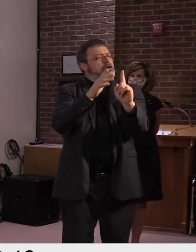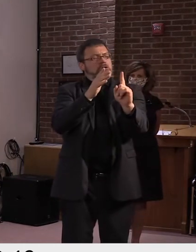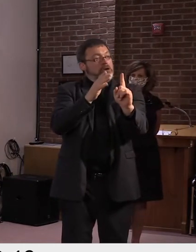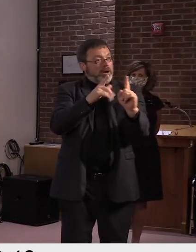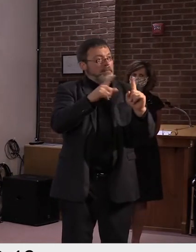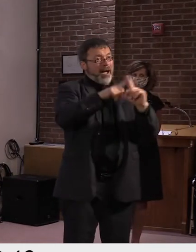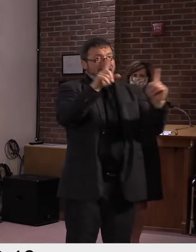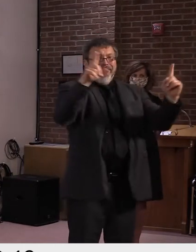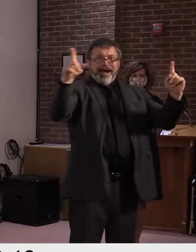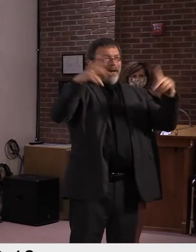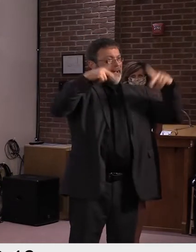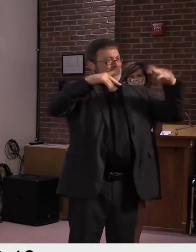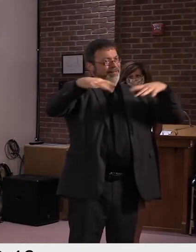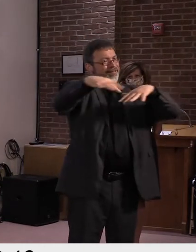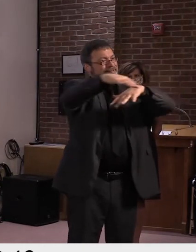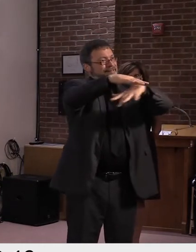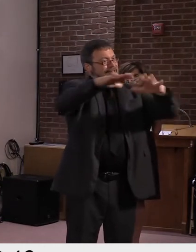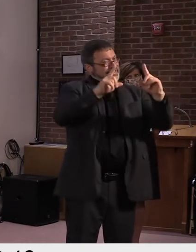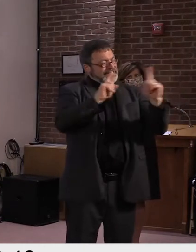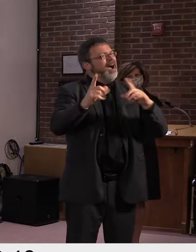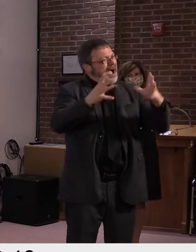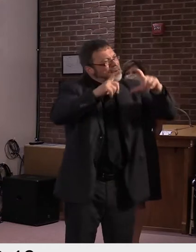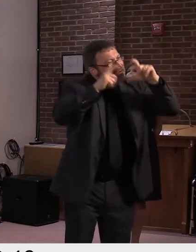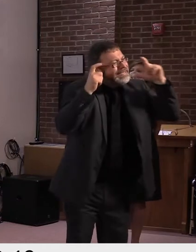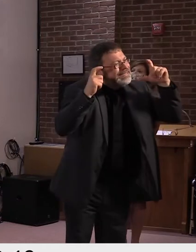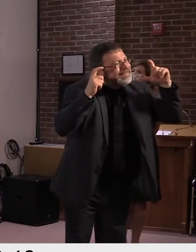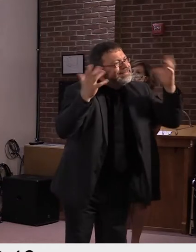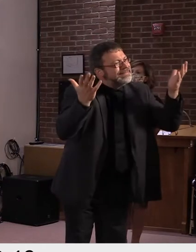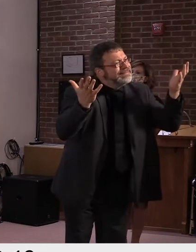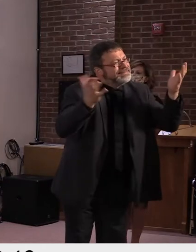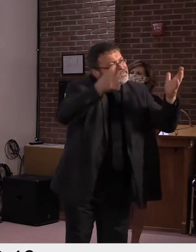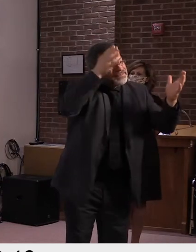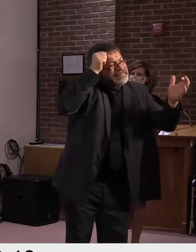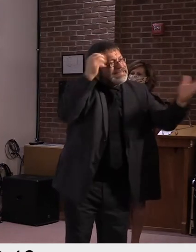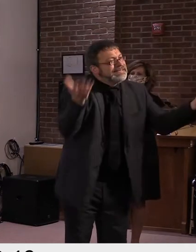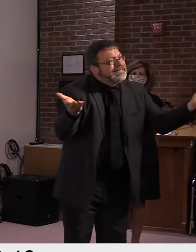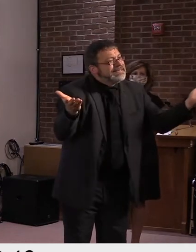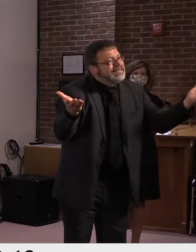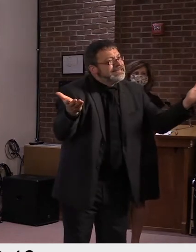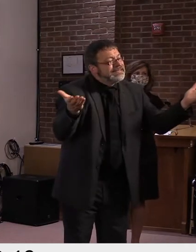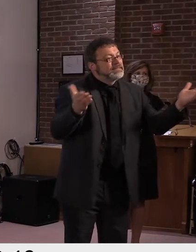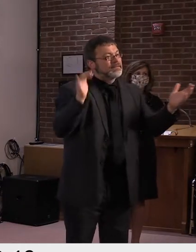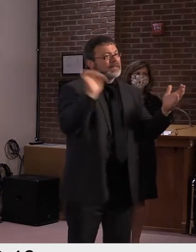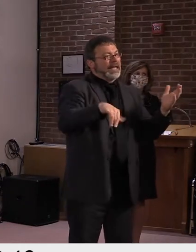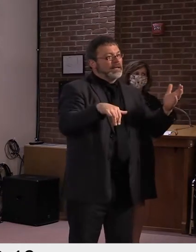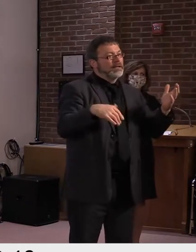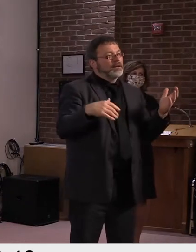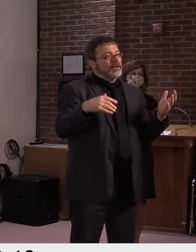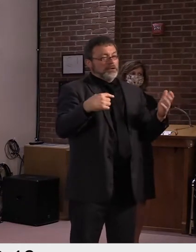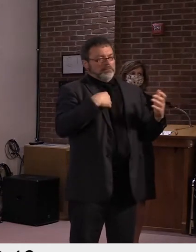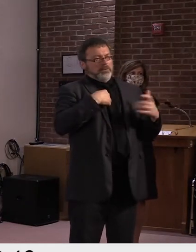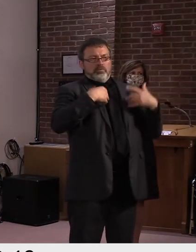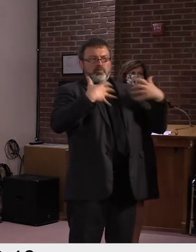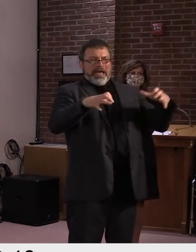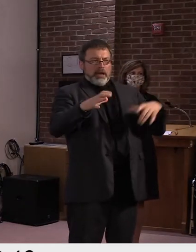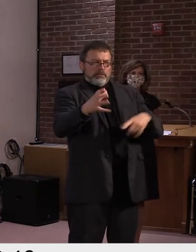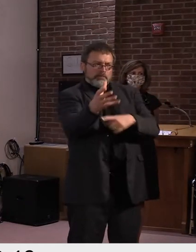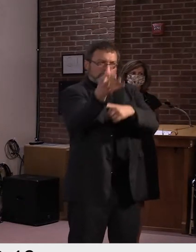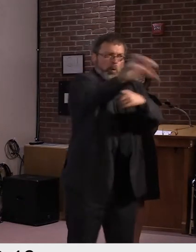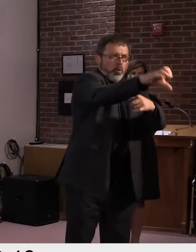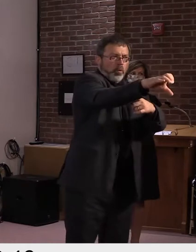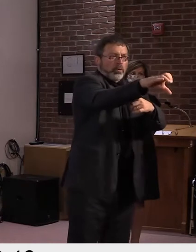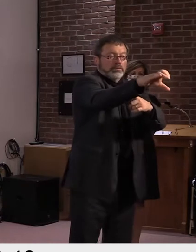we'll continue down that path. Haven't made a decision on the mandatory portion, but before we turn the